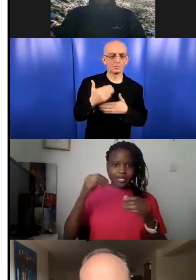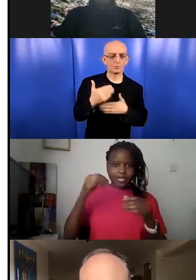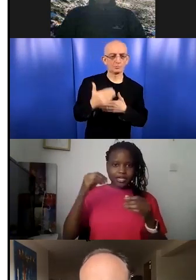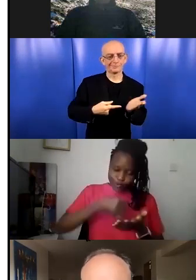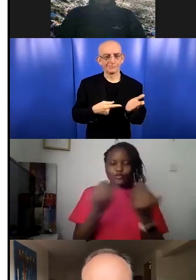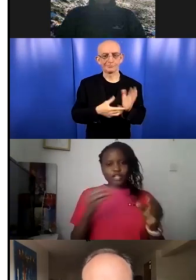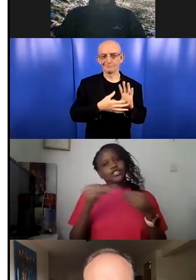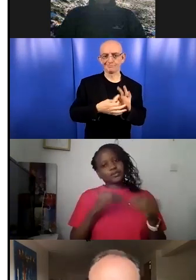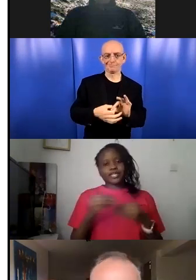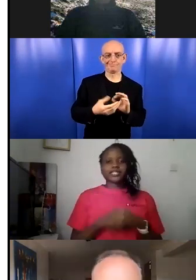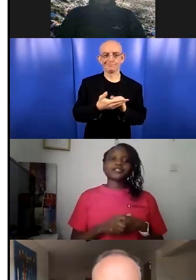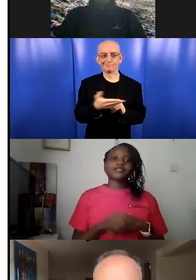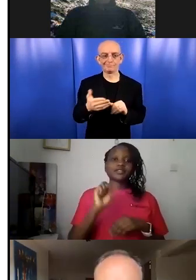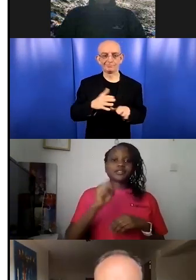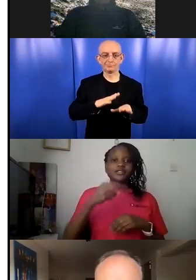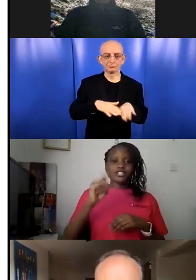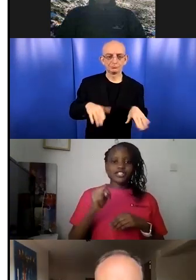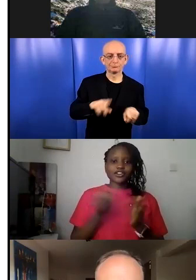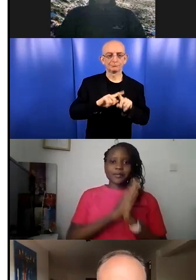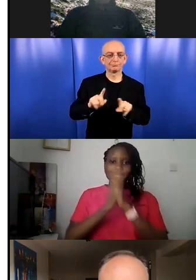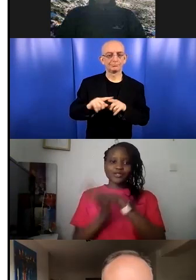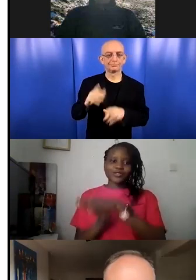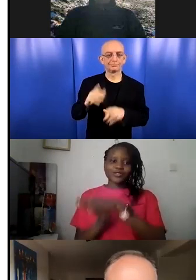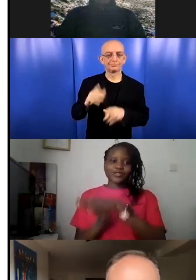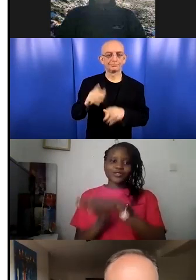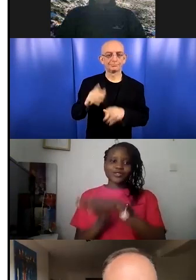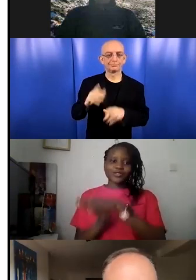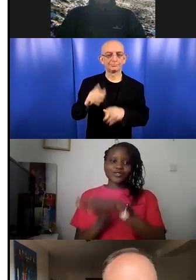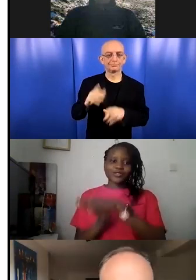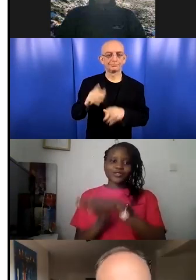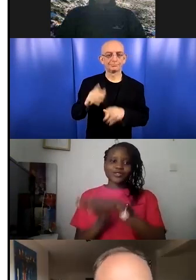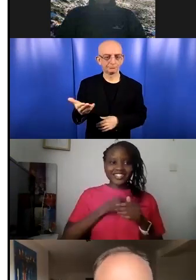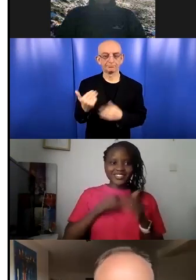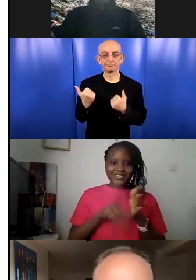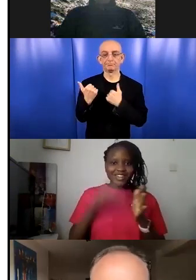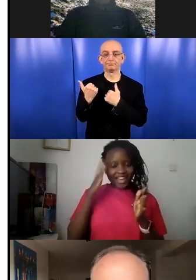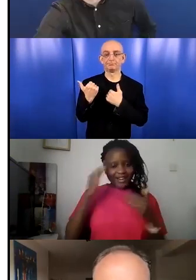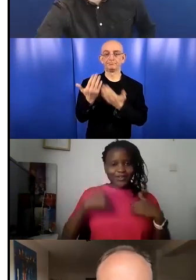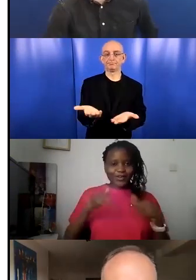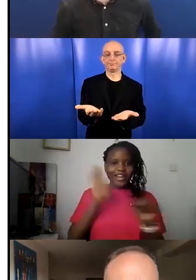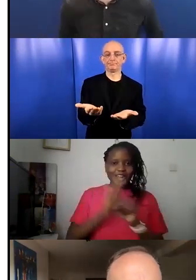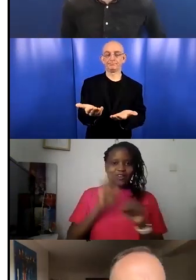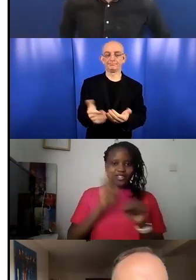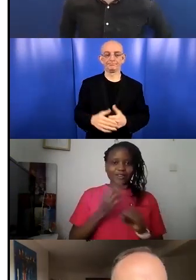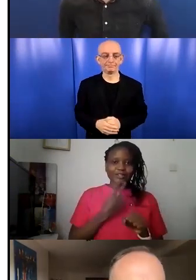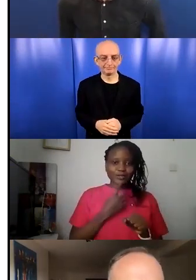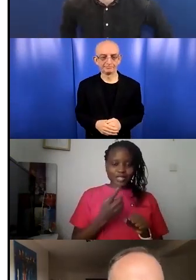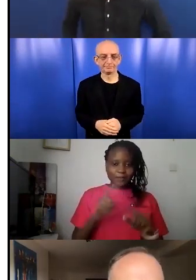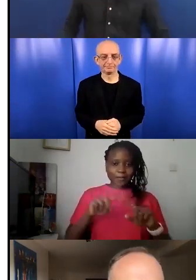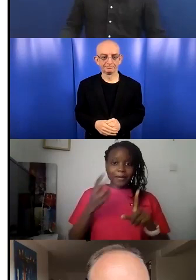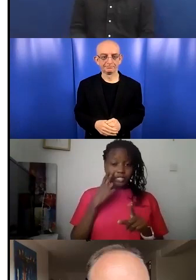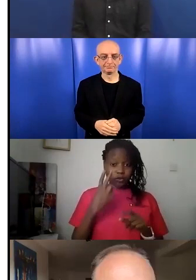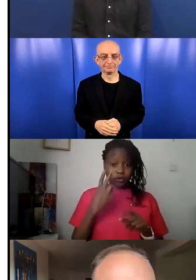with disabilities. Sean, thank back you. to you. So sorry, Will. I know you have so sorry. much to say, No, and as